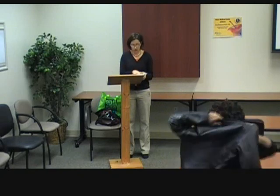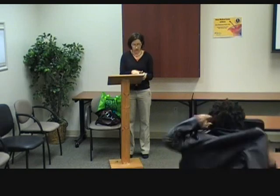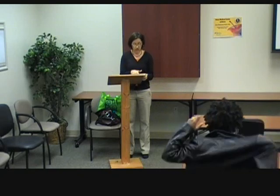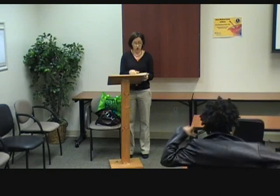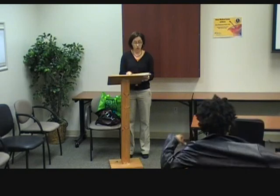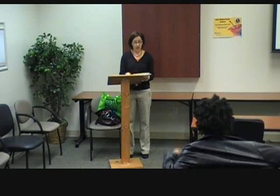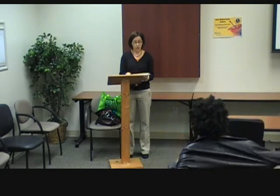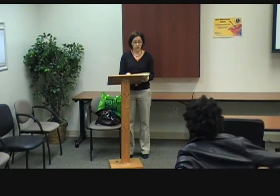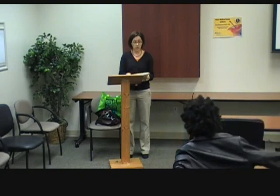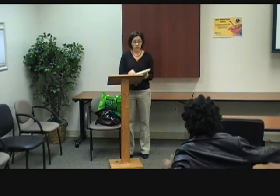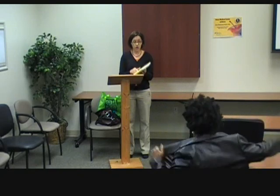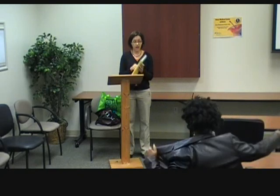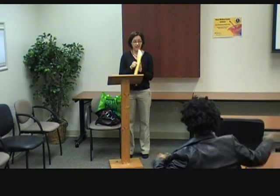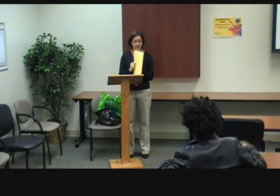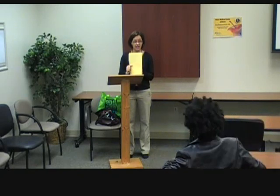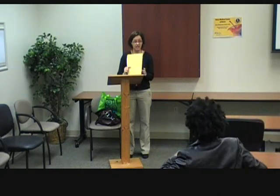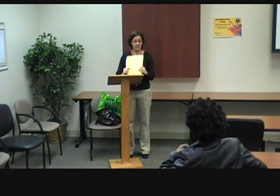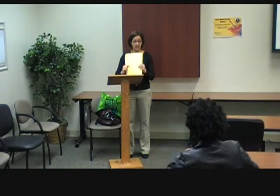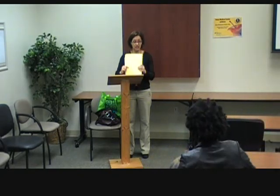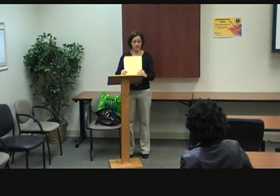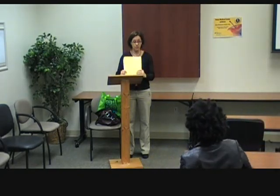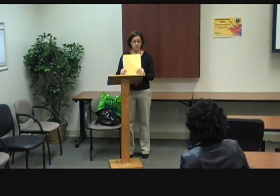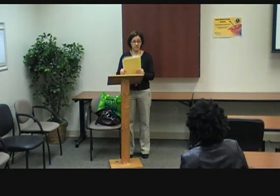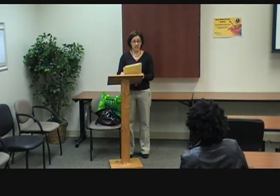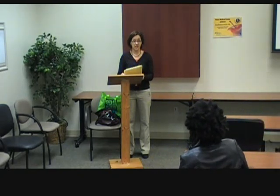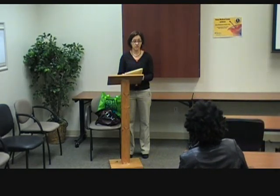as I know, that week, Yeah. we don't have any weeks canceled